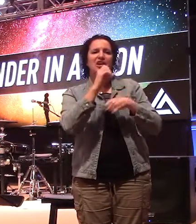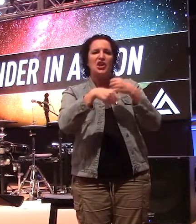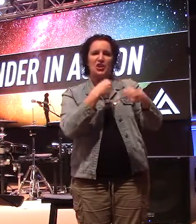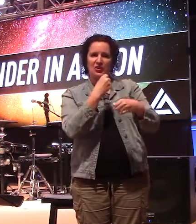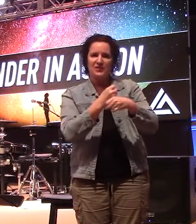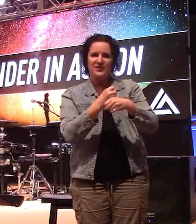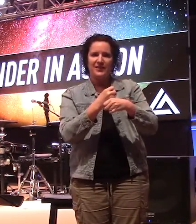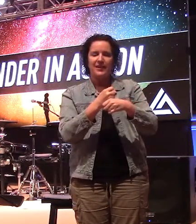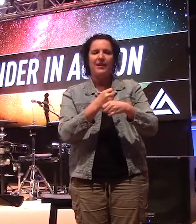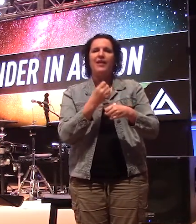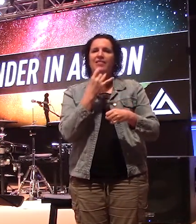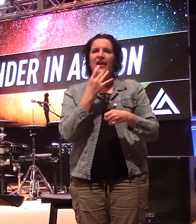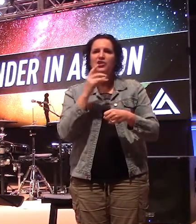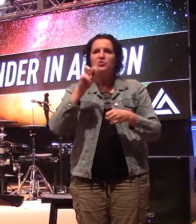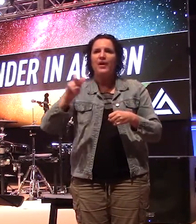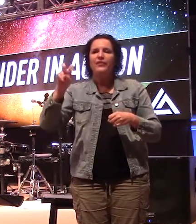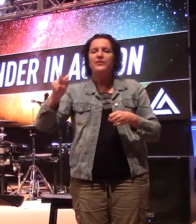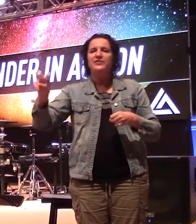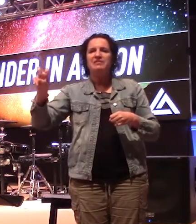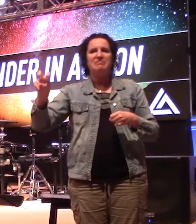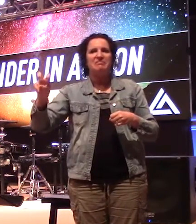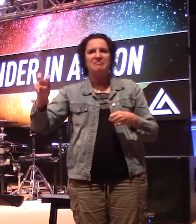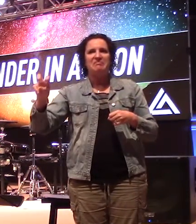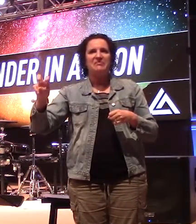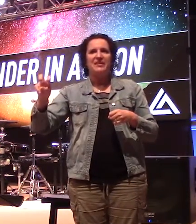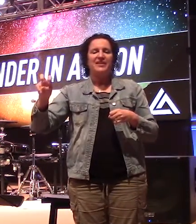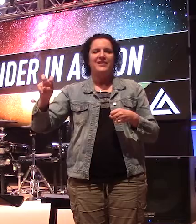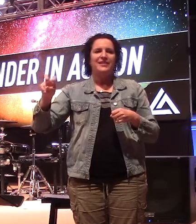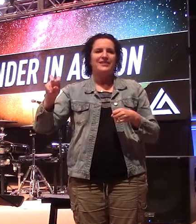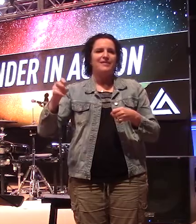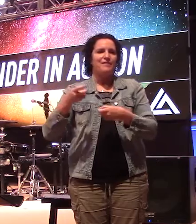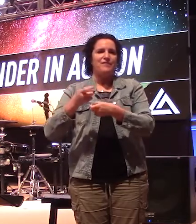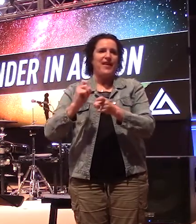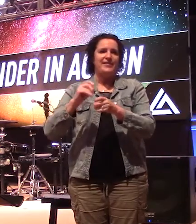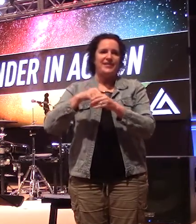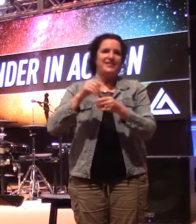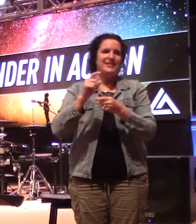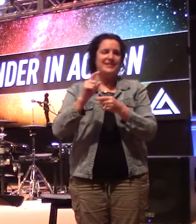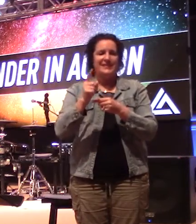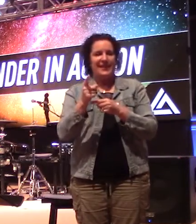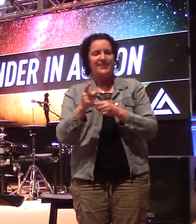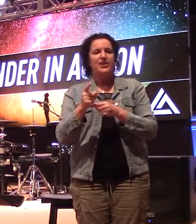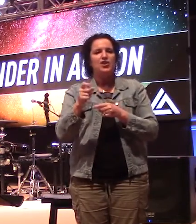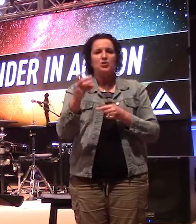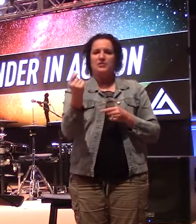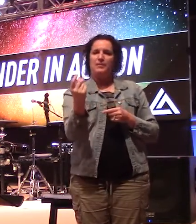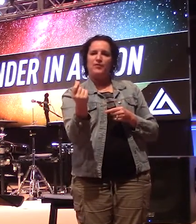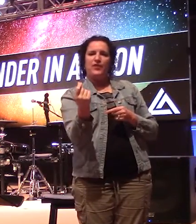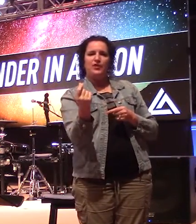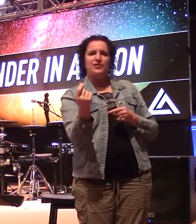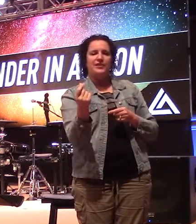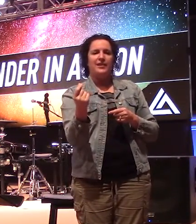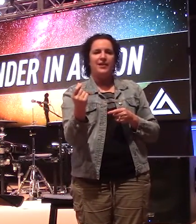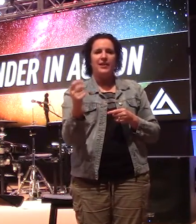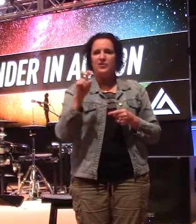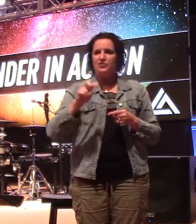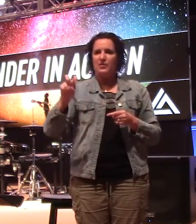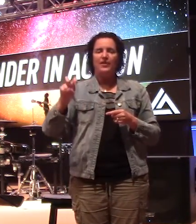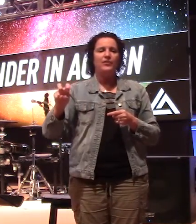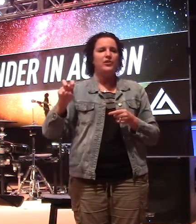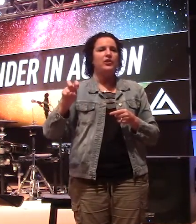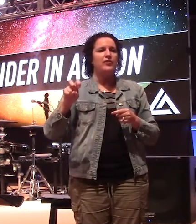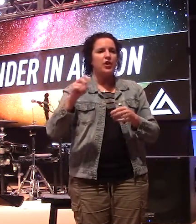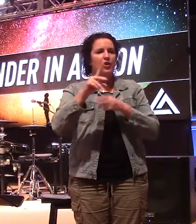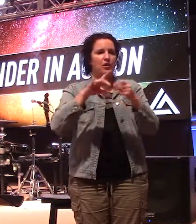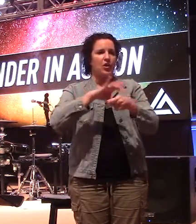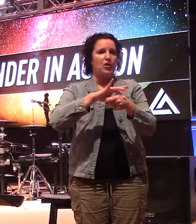year. Light travels 106,270 miles per second. You snap your fingers, in that much time, light is traveling the earth 7.5 times